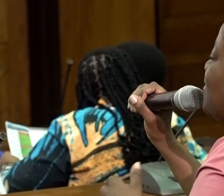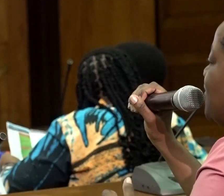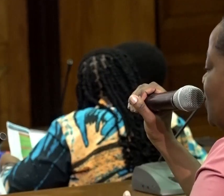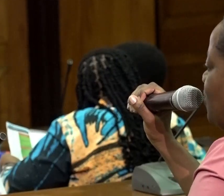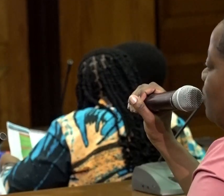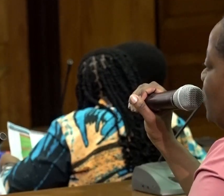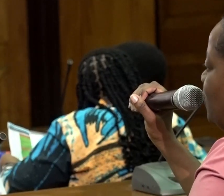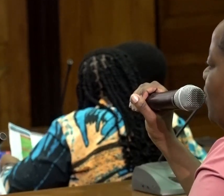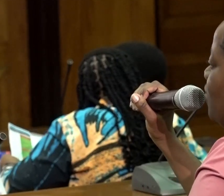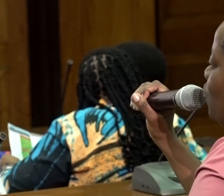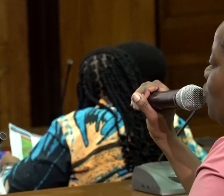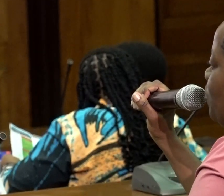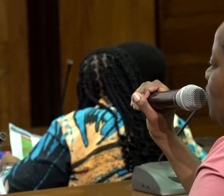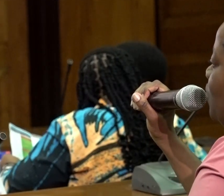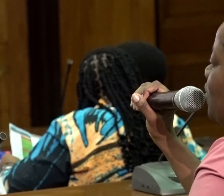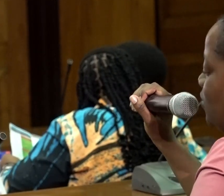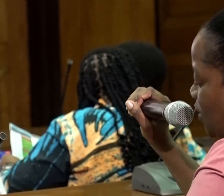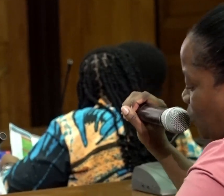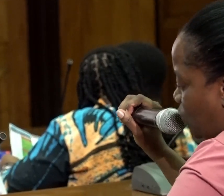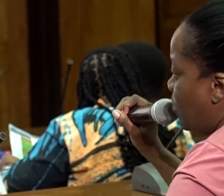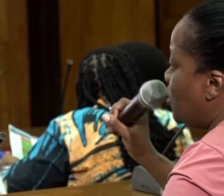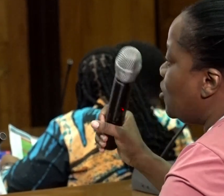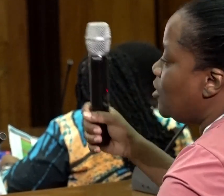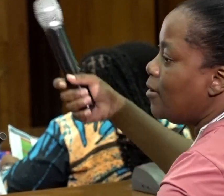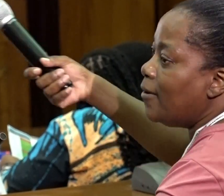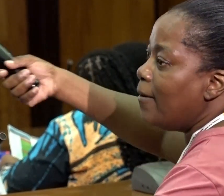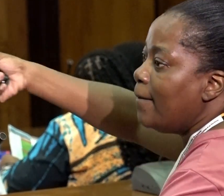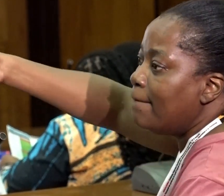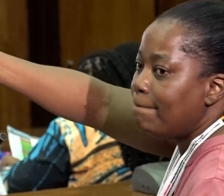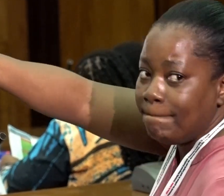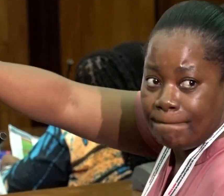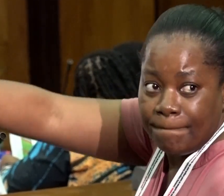actually assessing mental health when we were busy with it? Thank you so much.